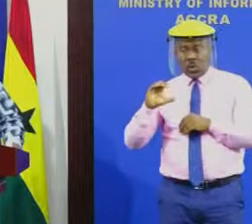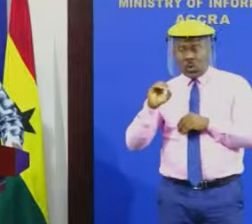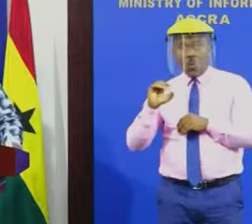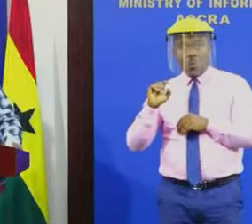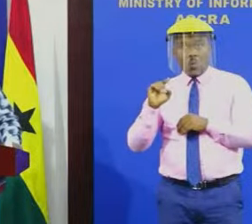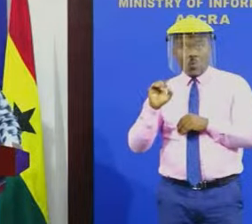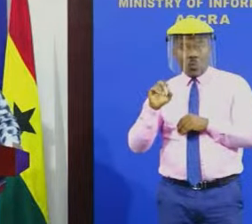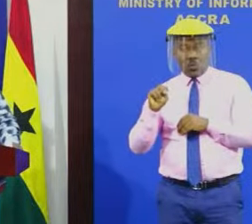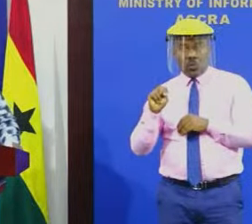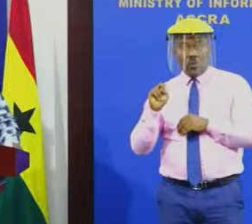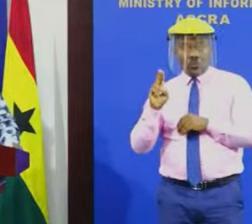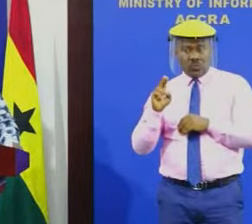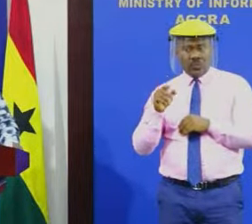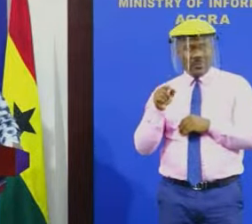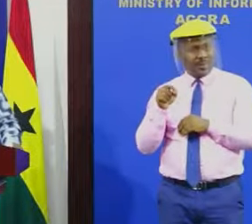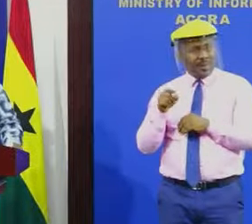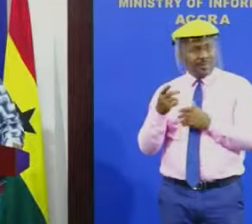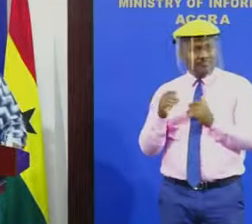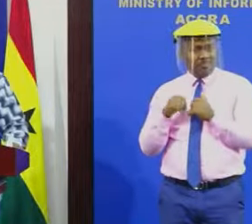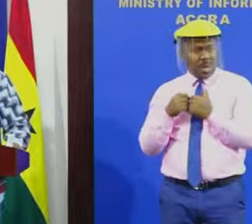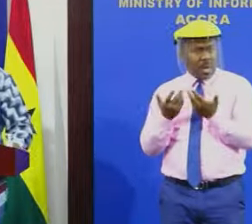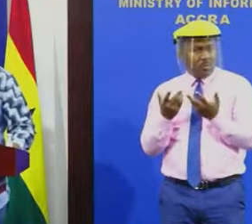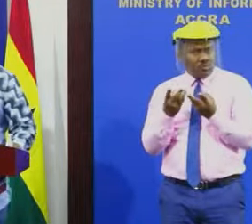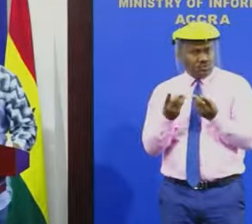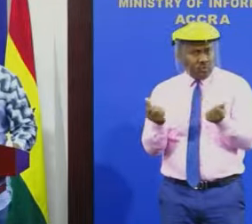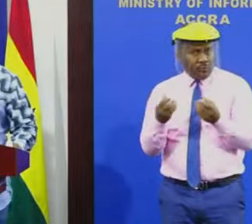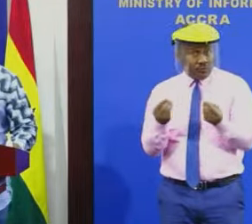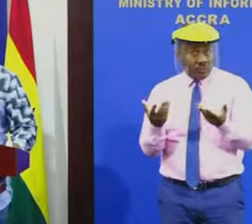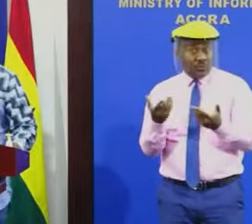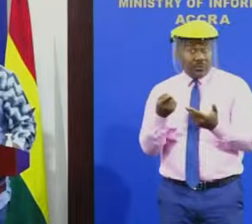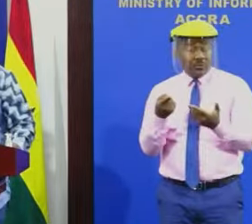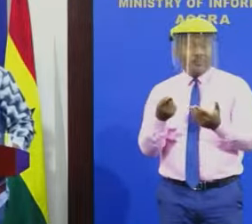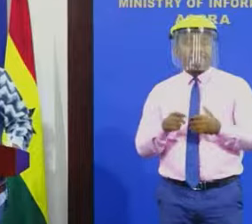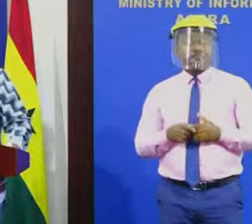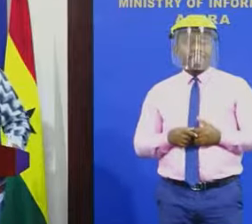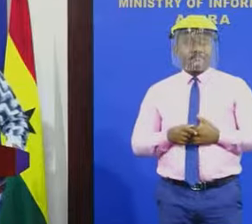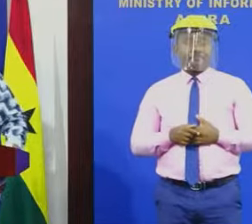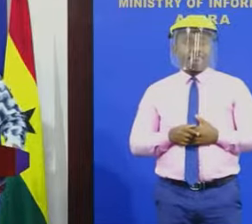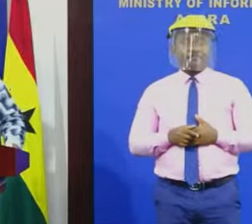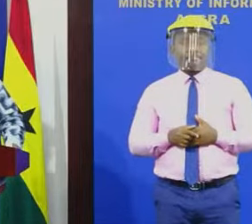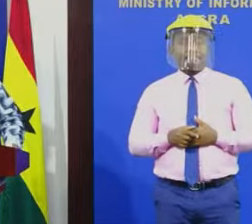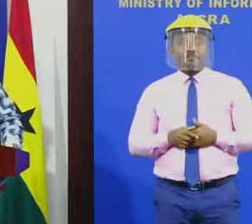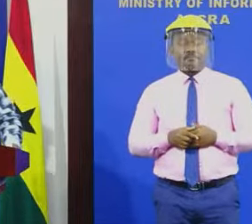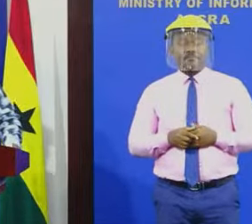strategies by coastal states to deal with the piracy threat.